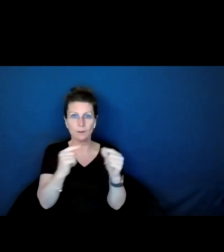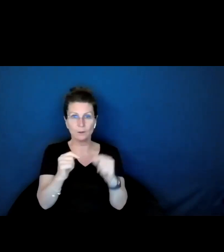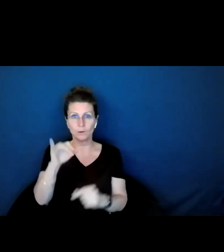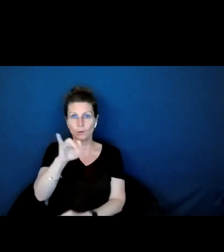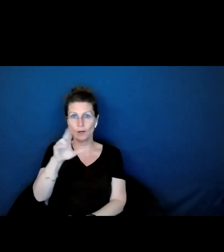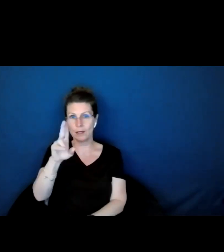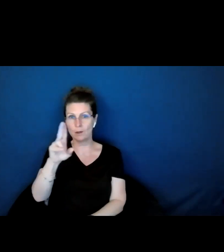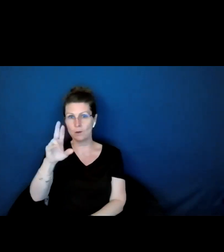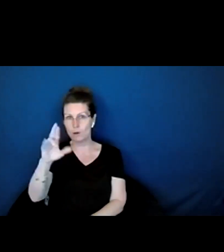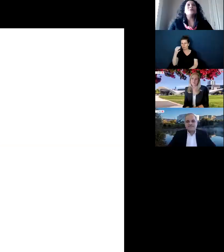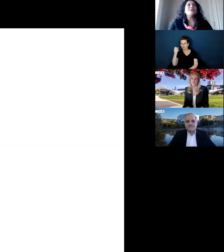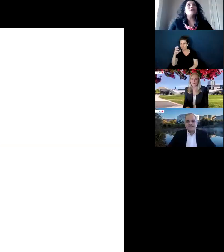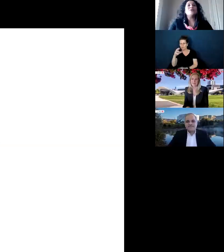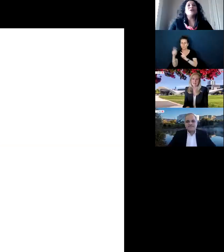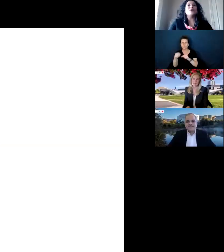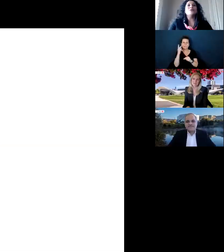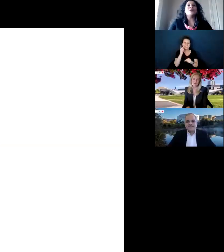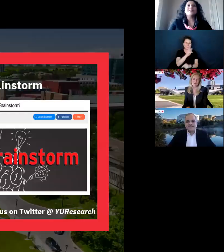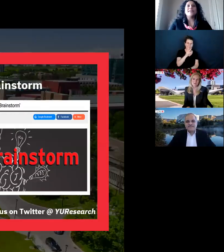to our website,